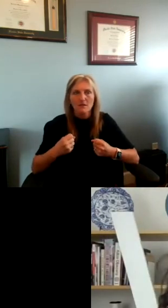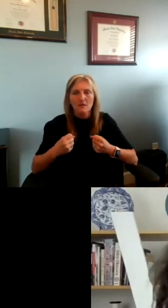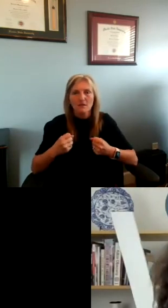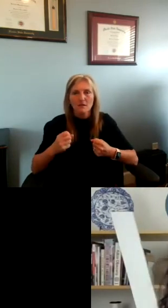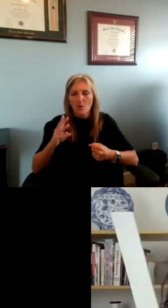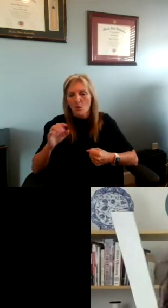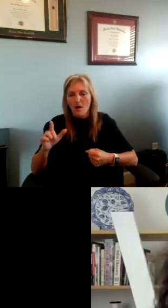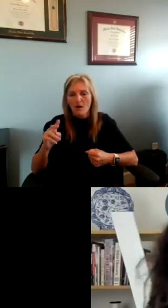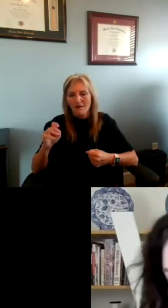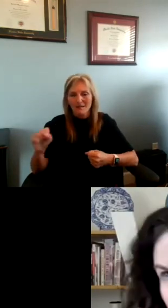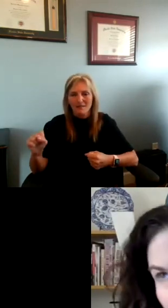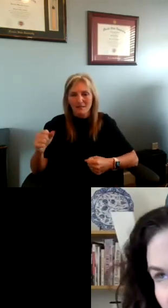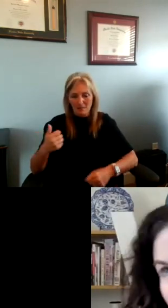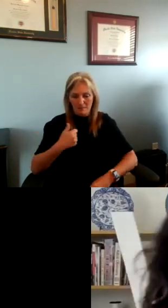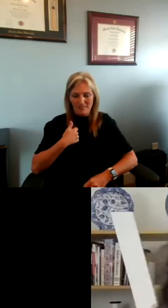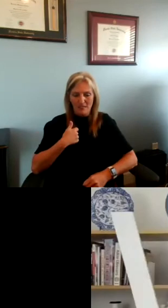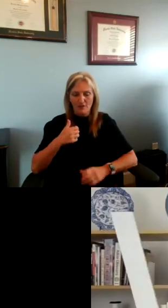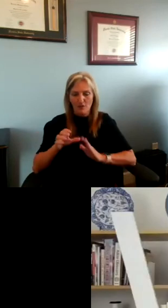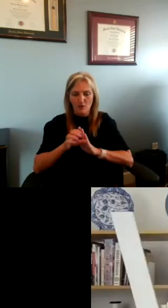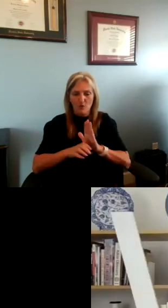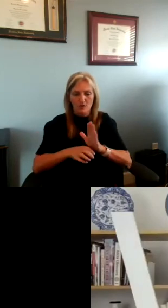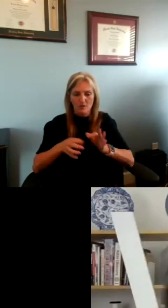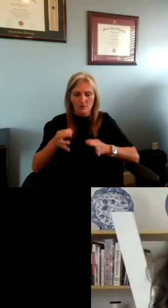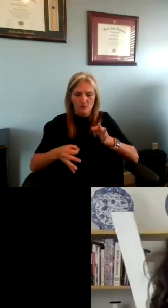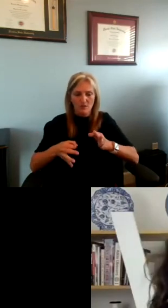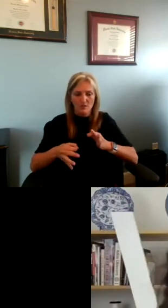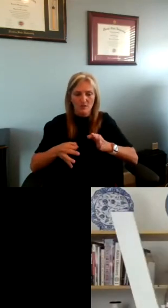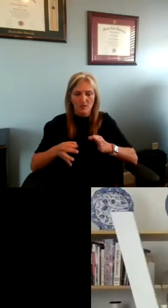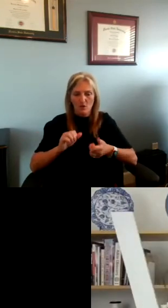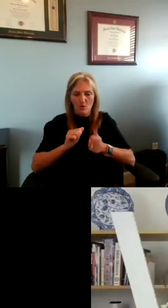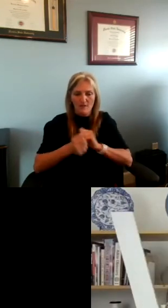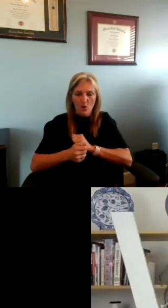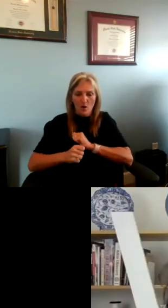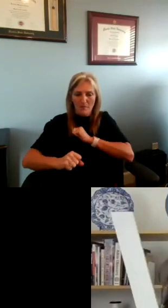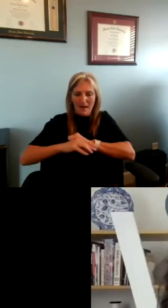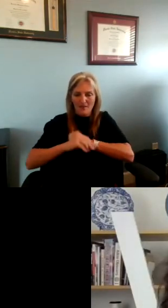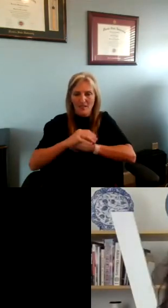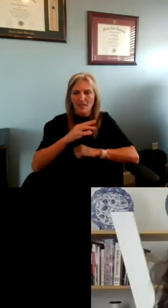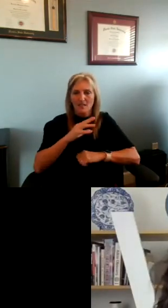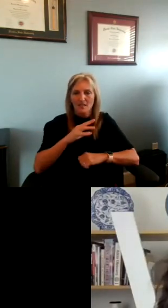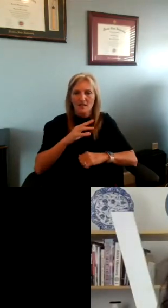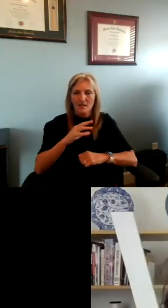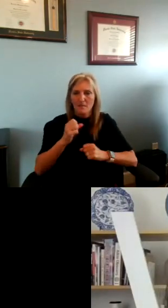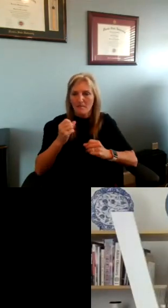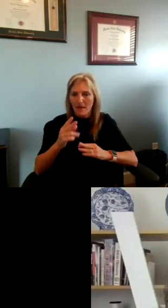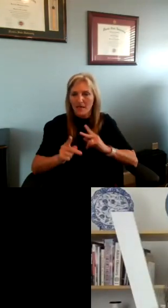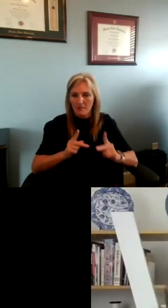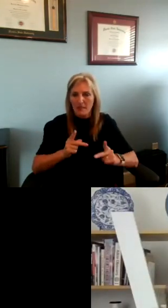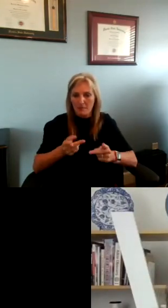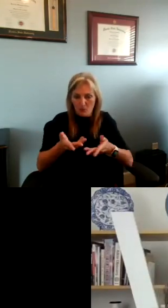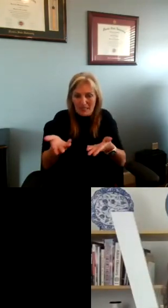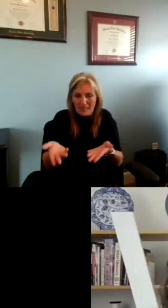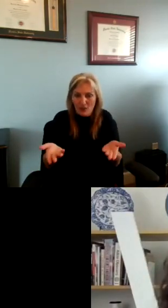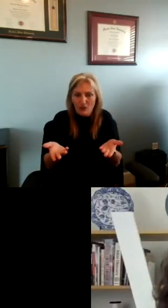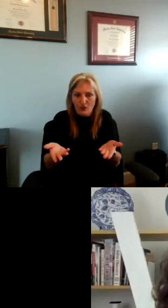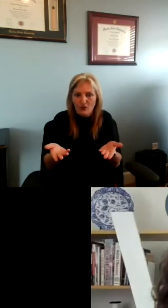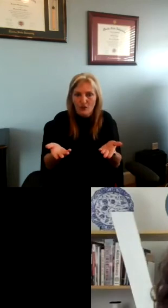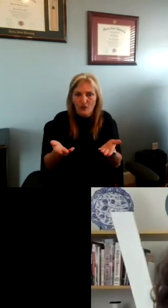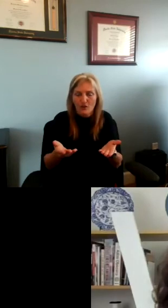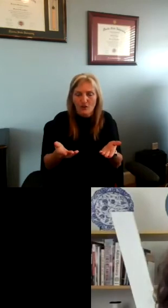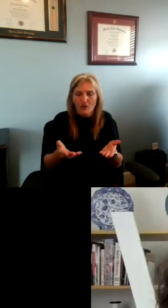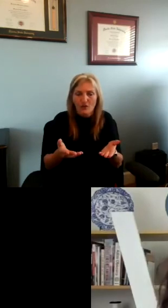I mean, I'm a criminal justice reform advocate, criminal legal reform advocate. Many of the people on this presentation and